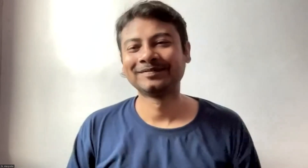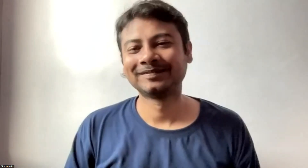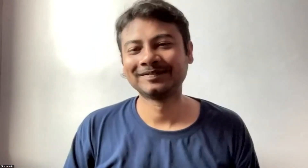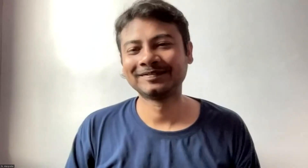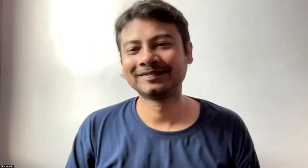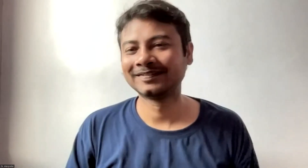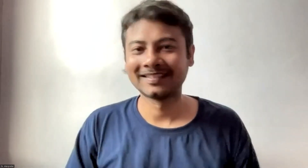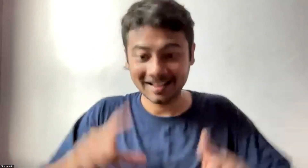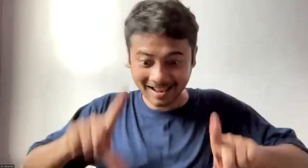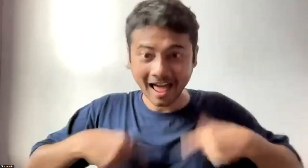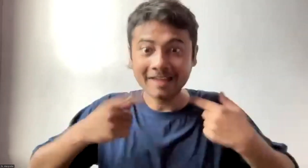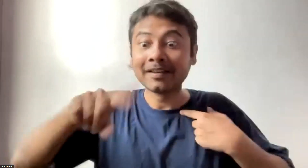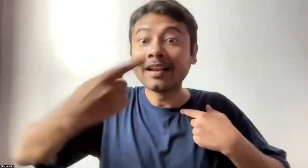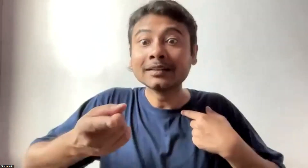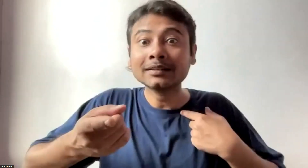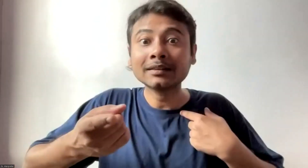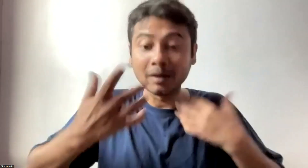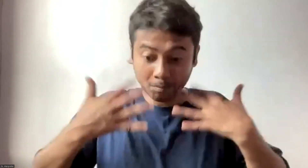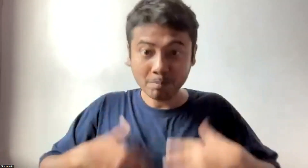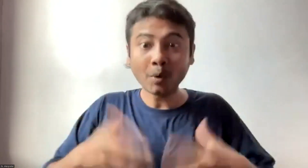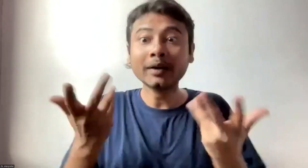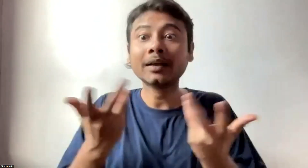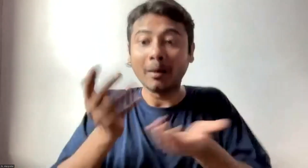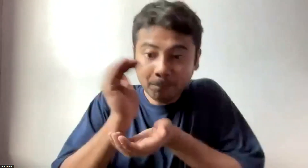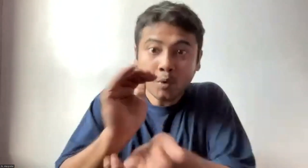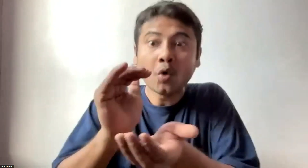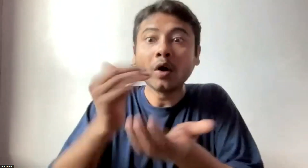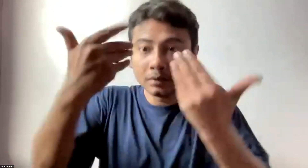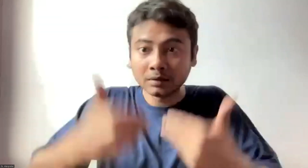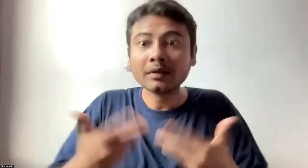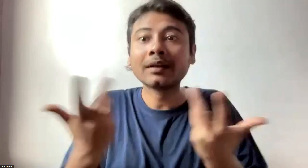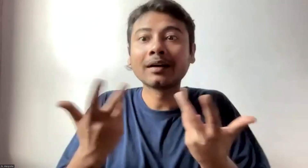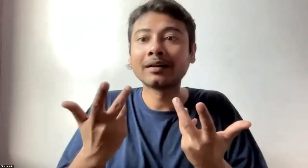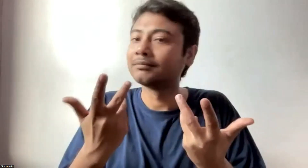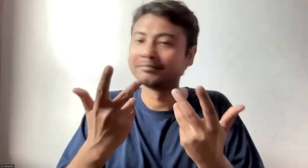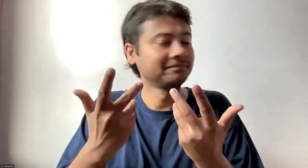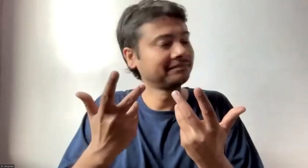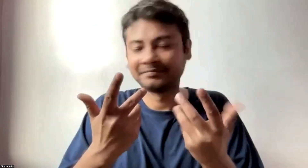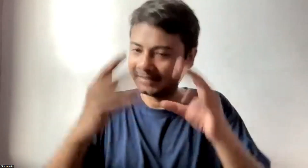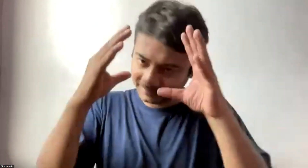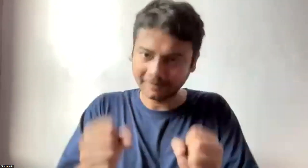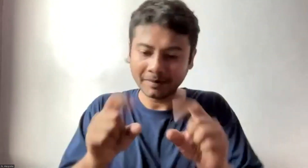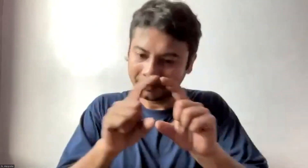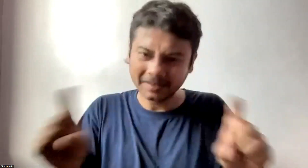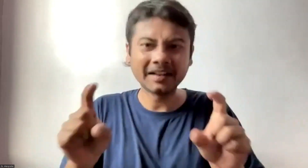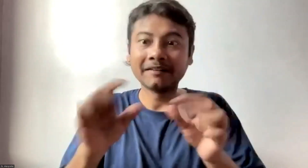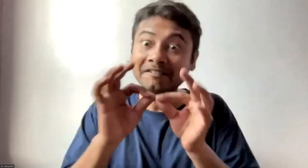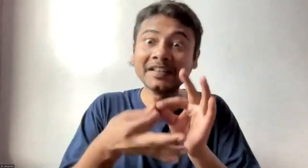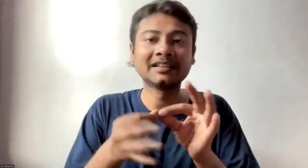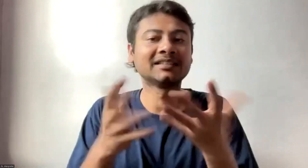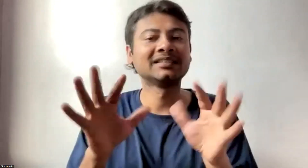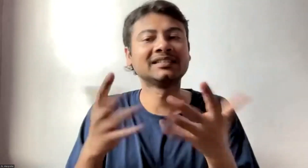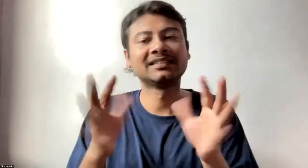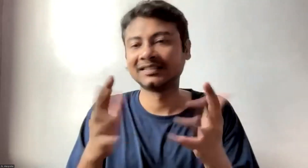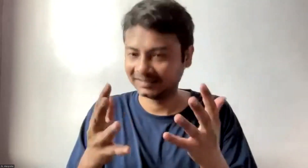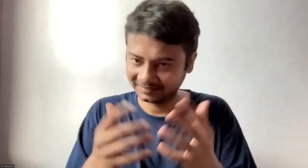So now let us see what is the destination of these three variety of people who are in different modes. What happens to a